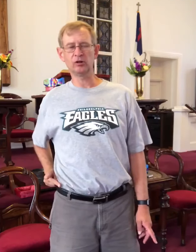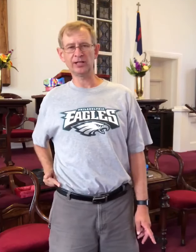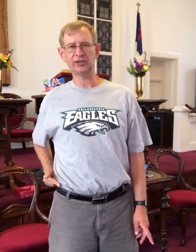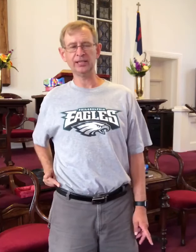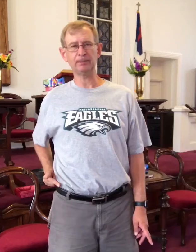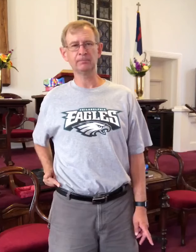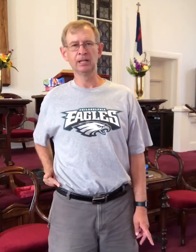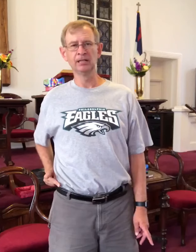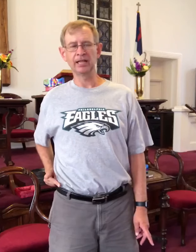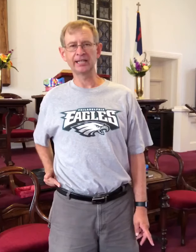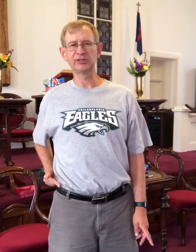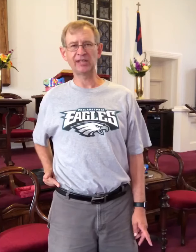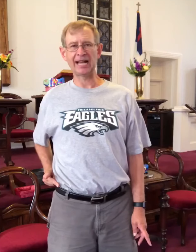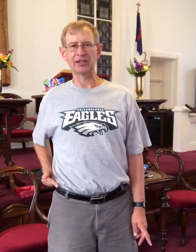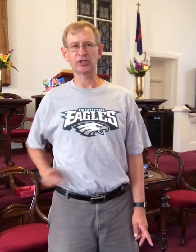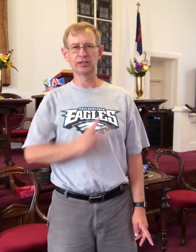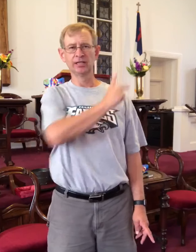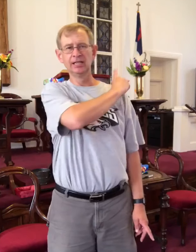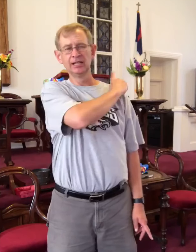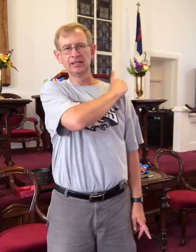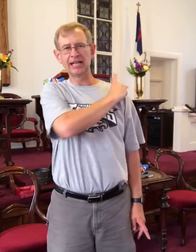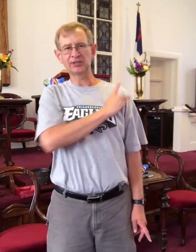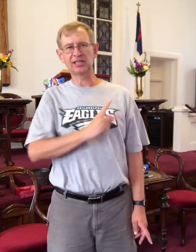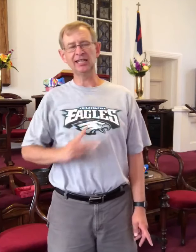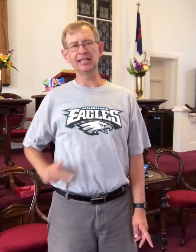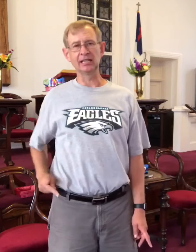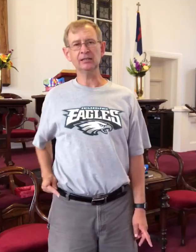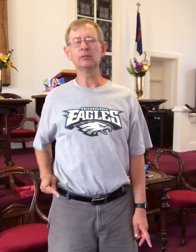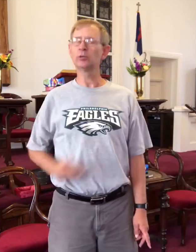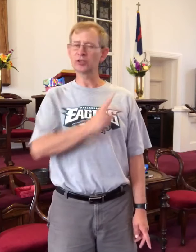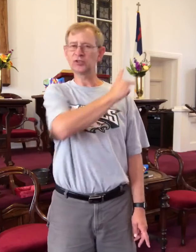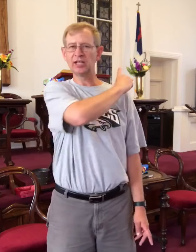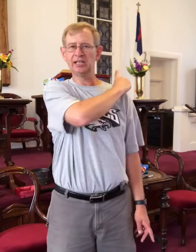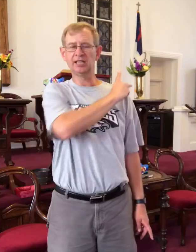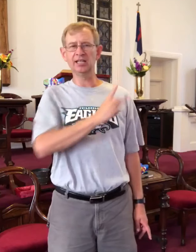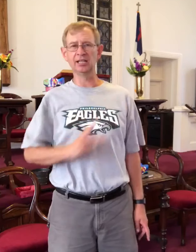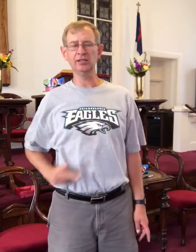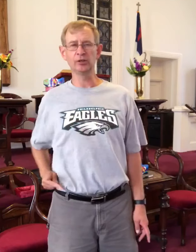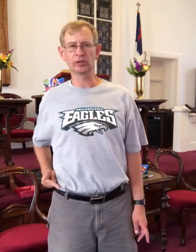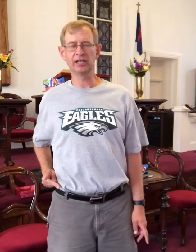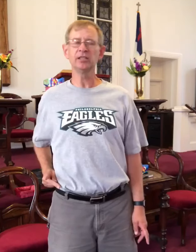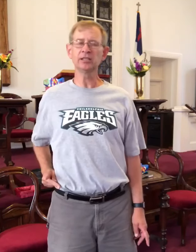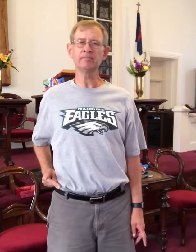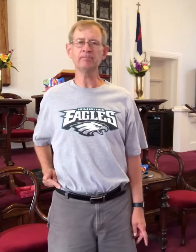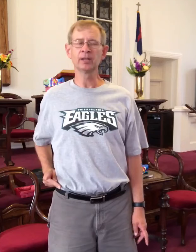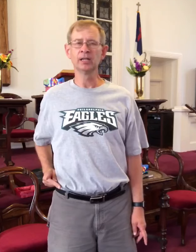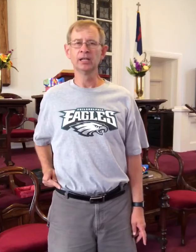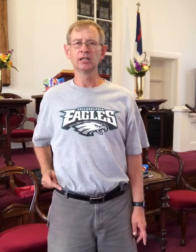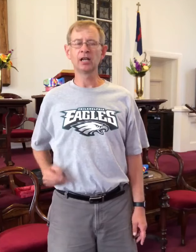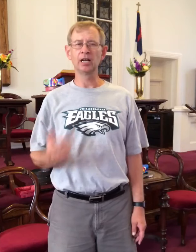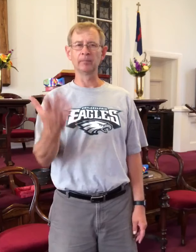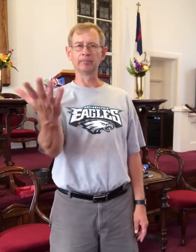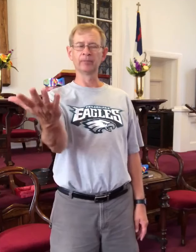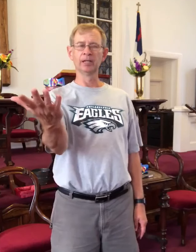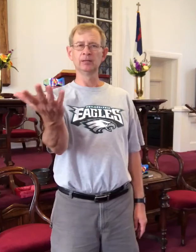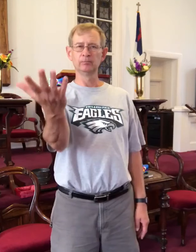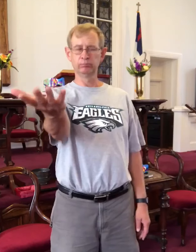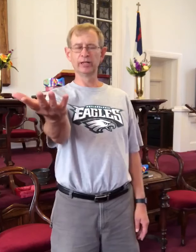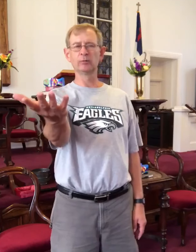cross hip, like a sash. That's king. We'll just say king, your kingdom, come. Bring one